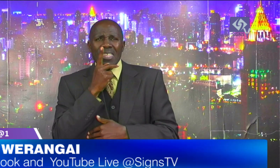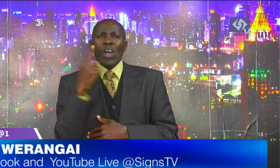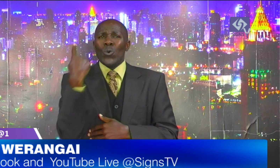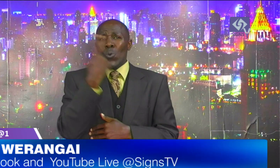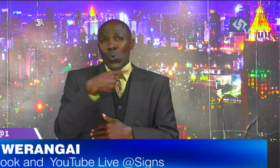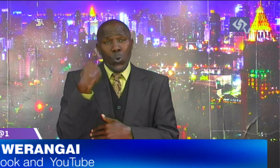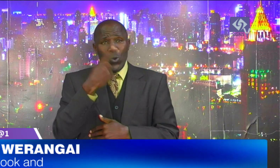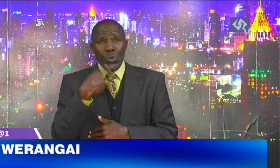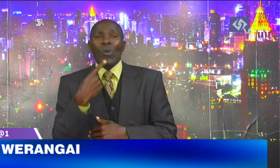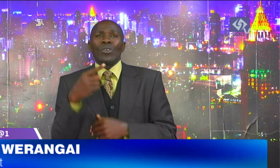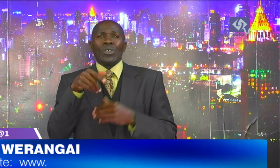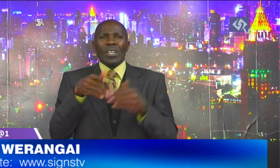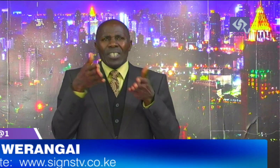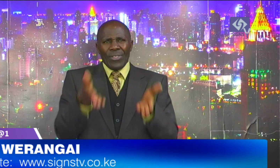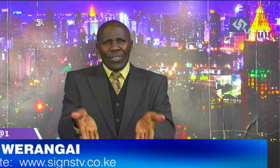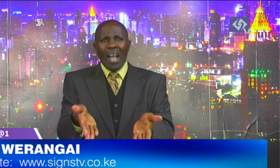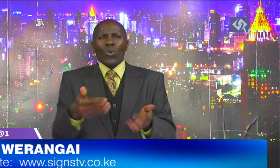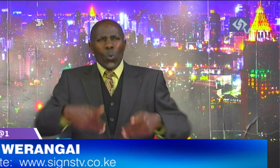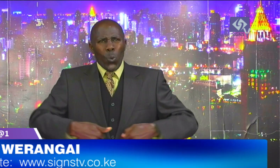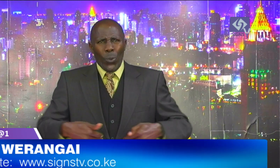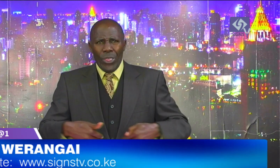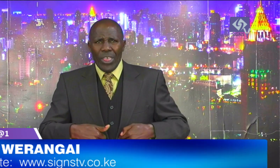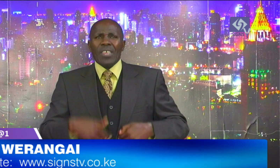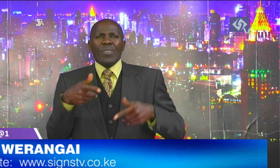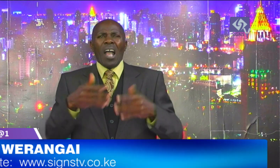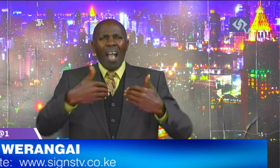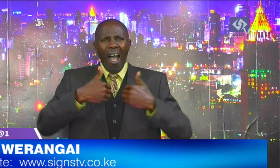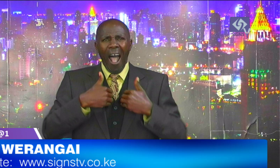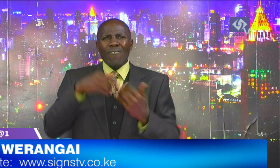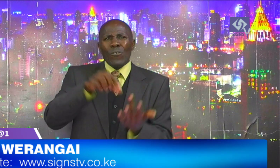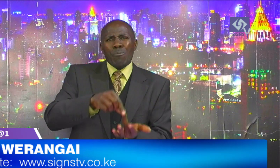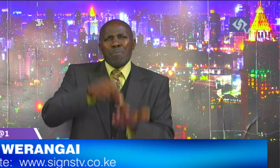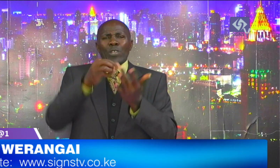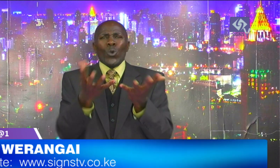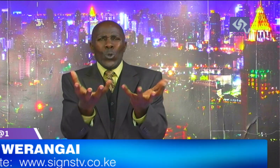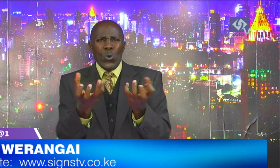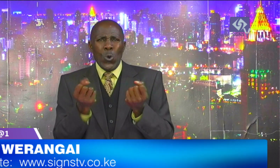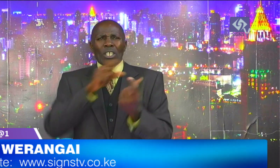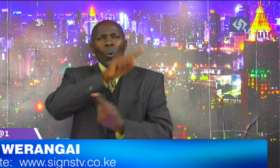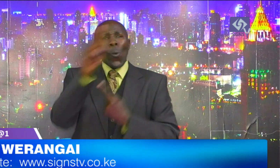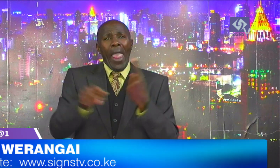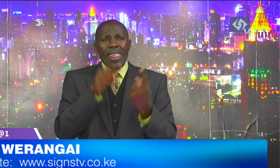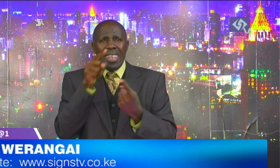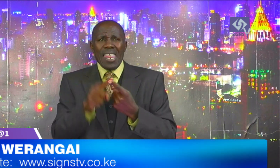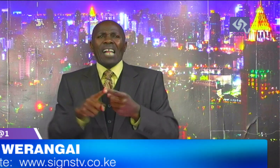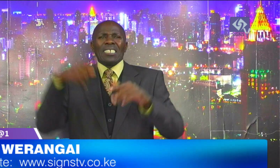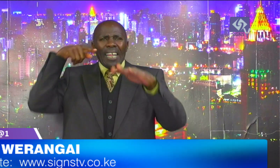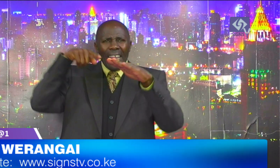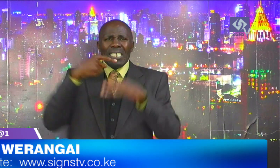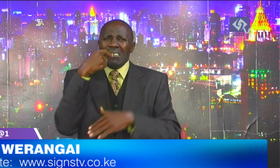ministry to charge parents whose minors have special needs,